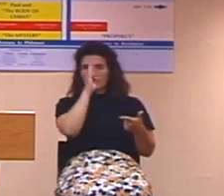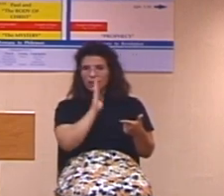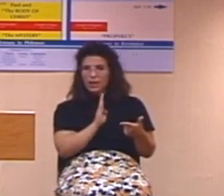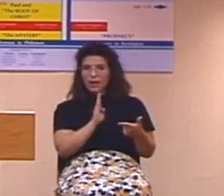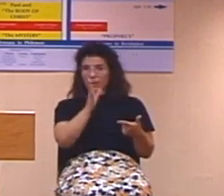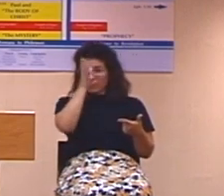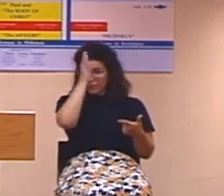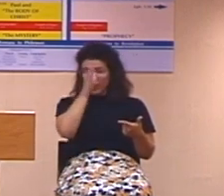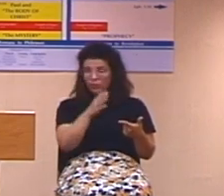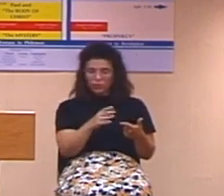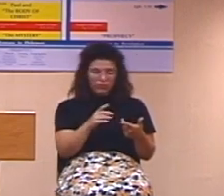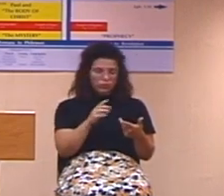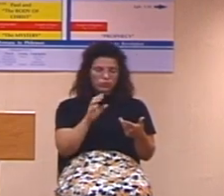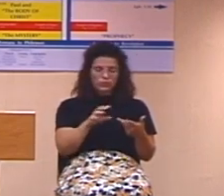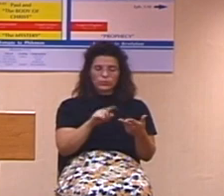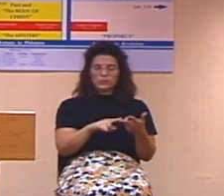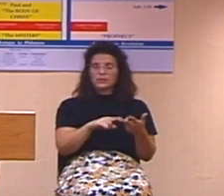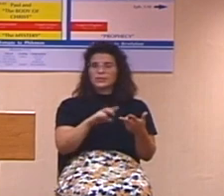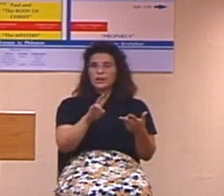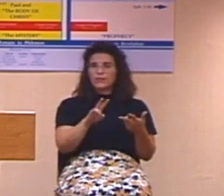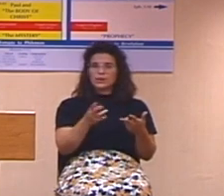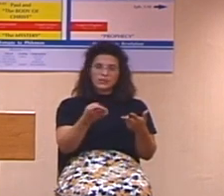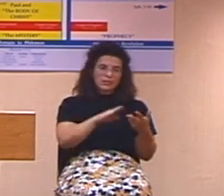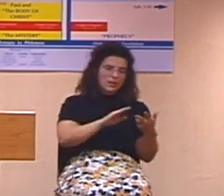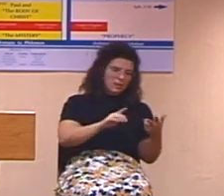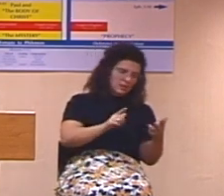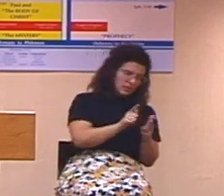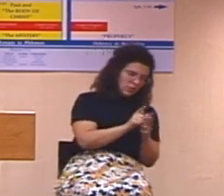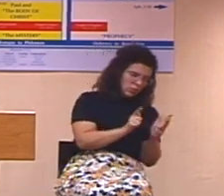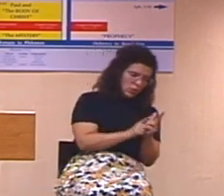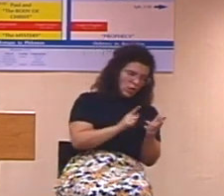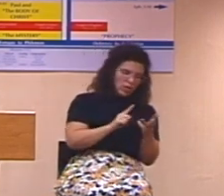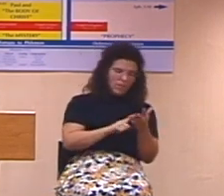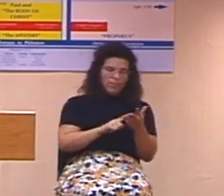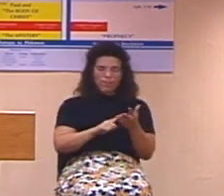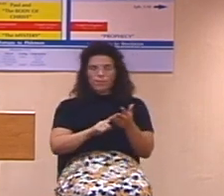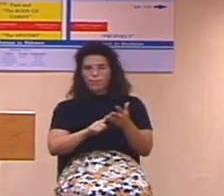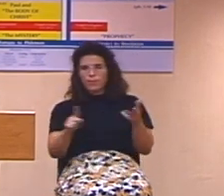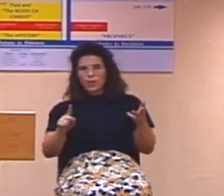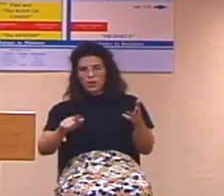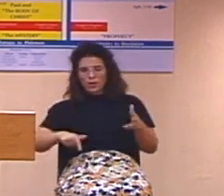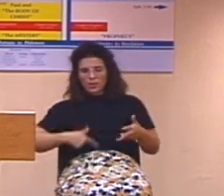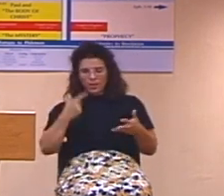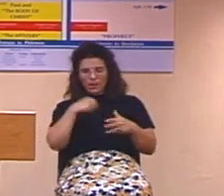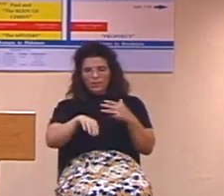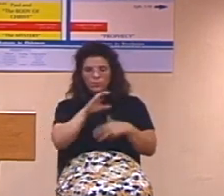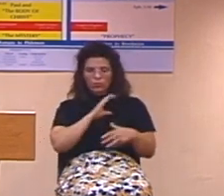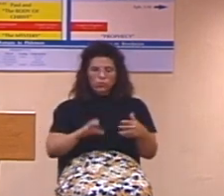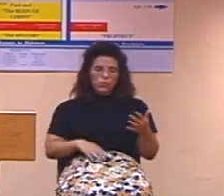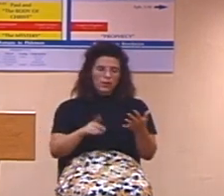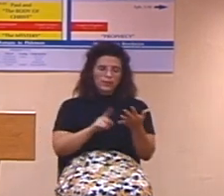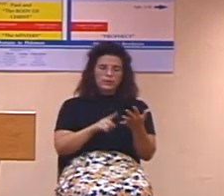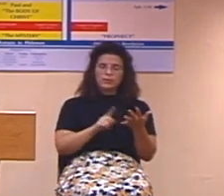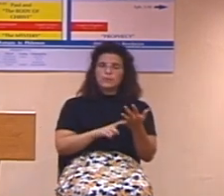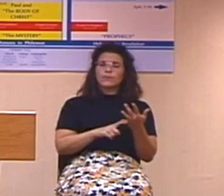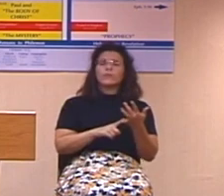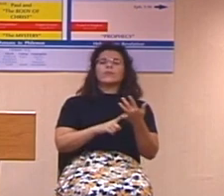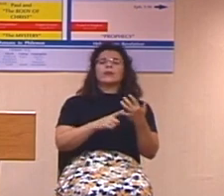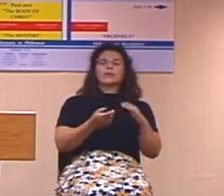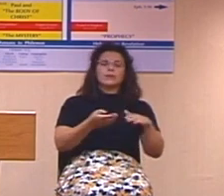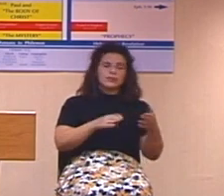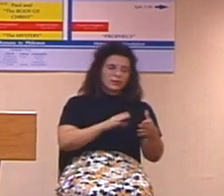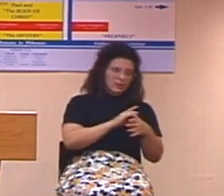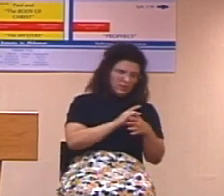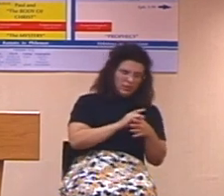the Father. Chapter 7, we're dead to the law, but we're alive in Christ. Chapter 8, what are we? Dead to the flesh,